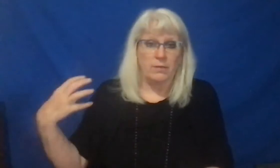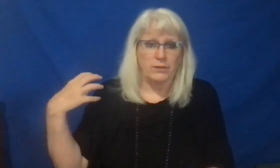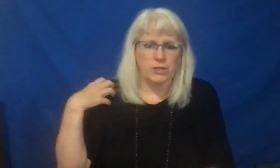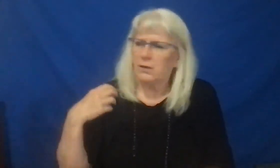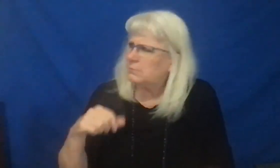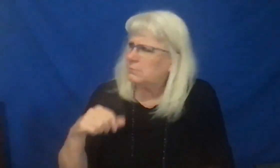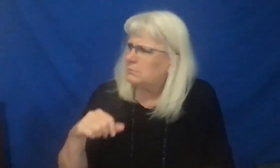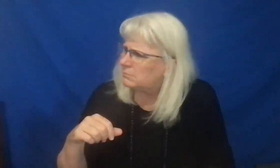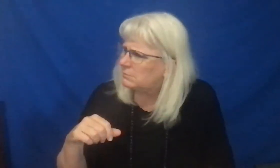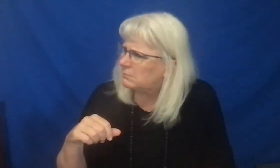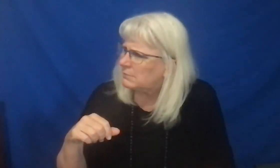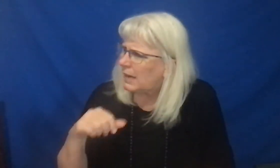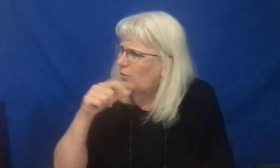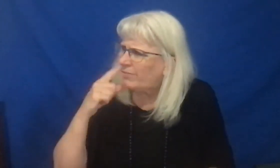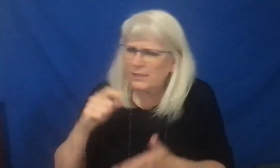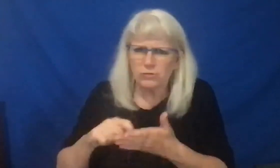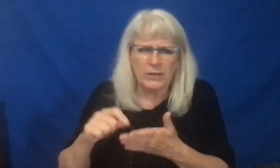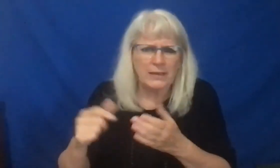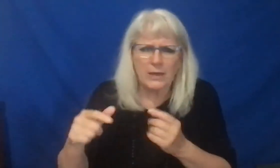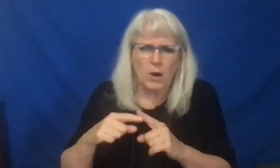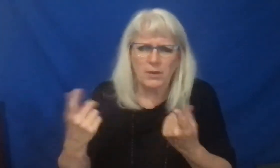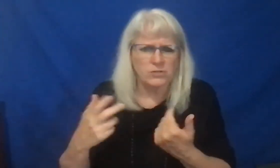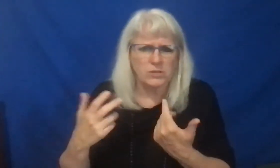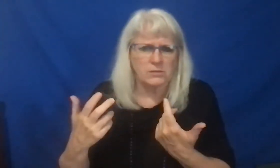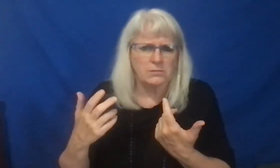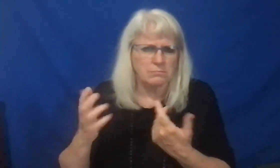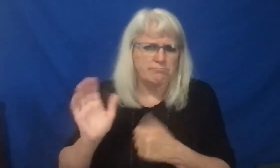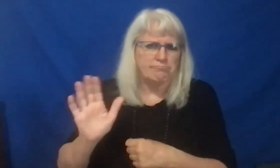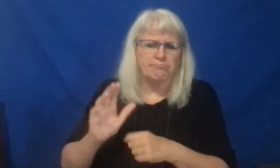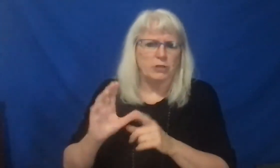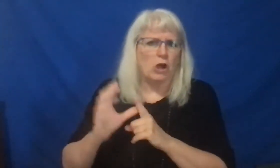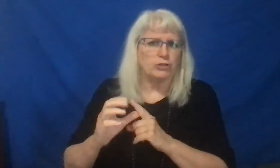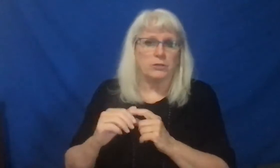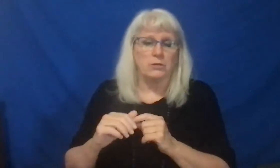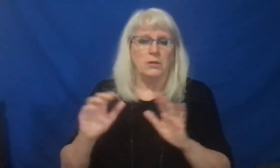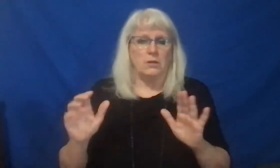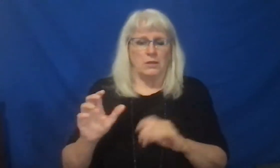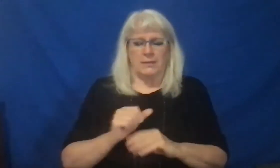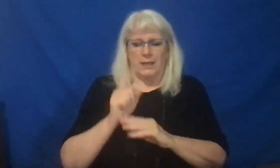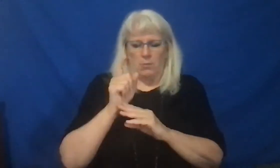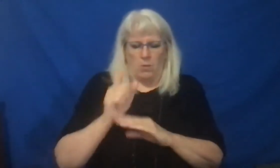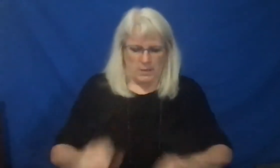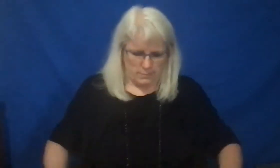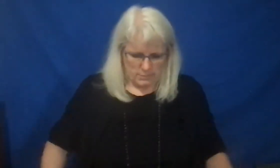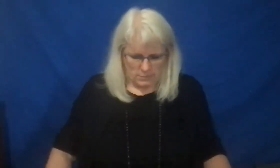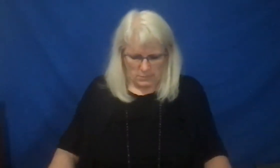isn't written down anywhere. Everyone just does it, right? With, let us take a moment. Let us take 30